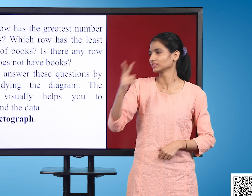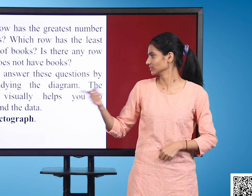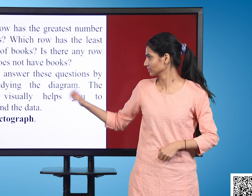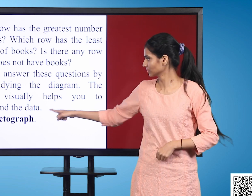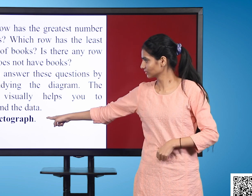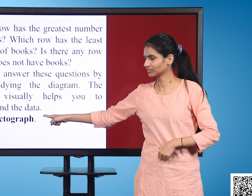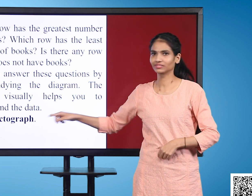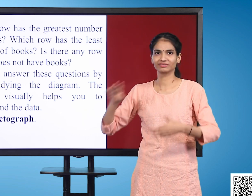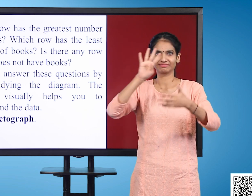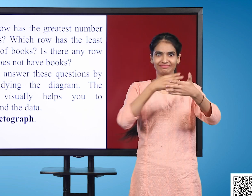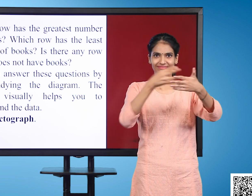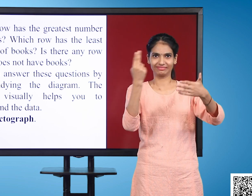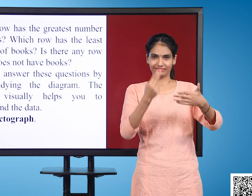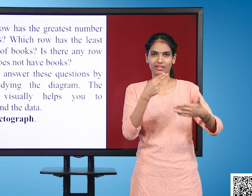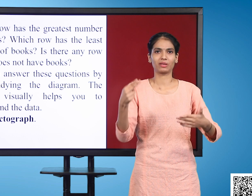data. It is a pictograph.